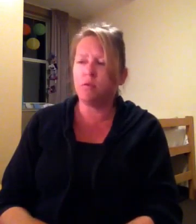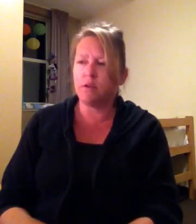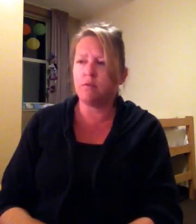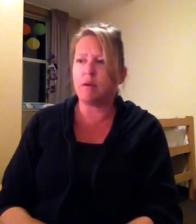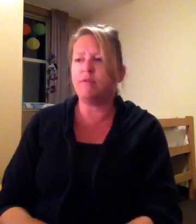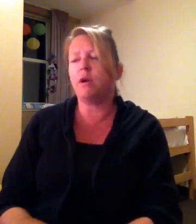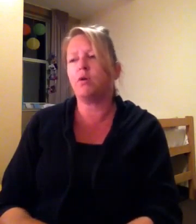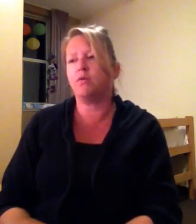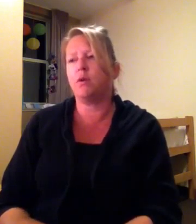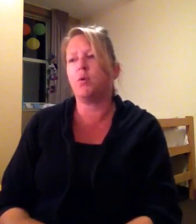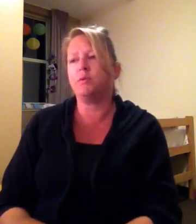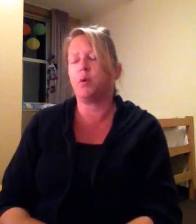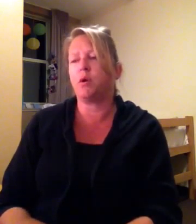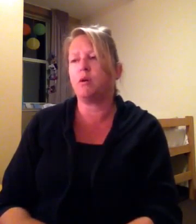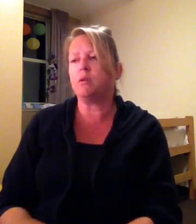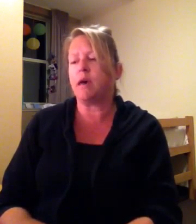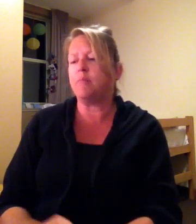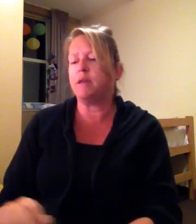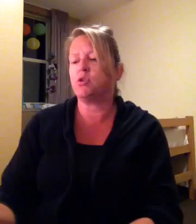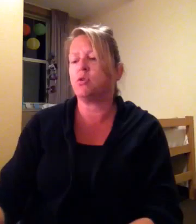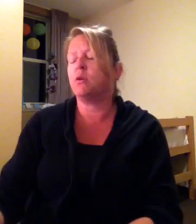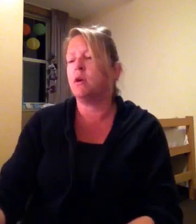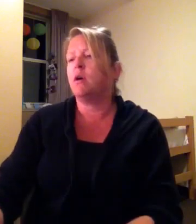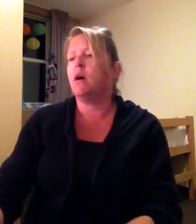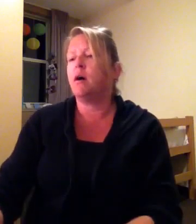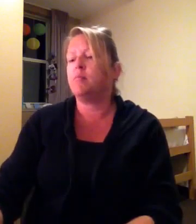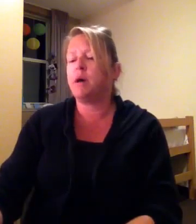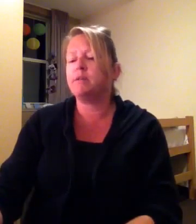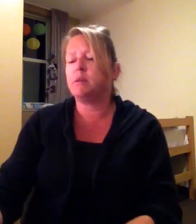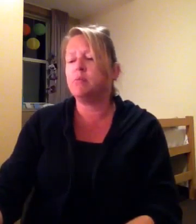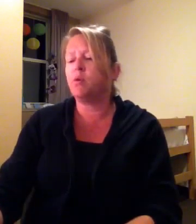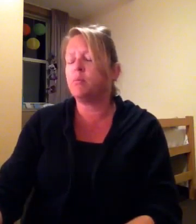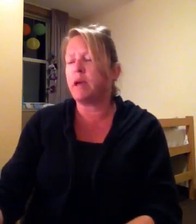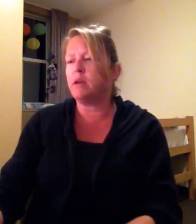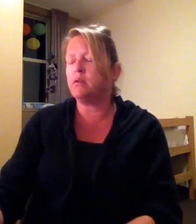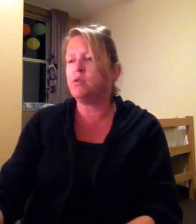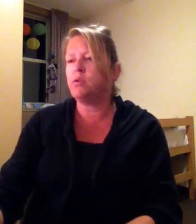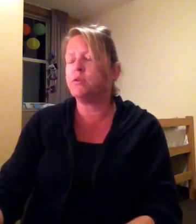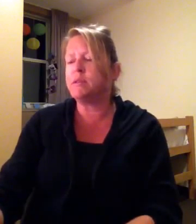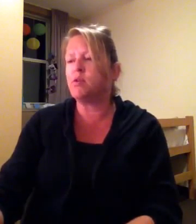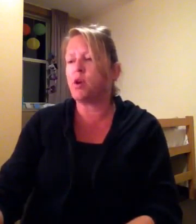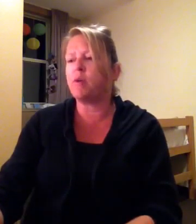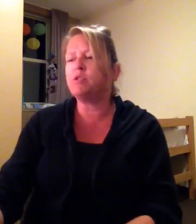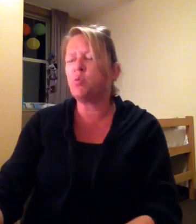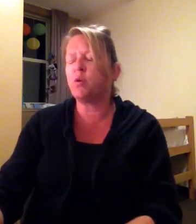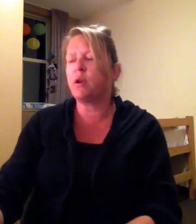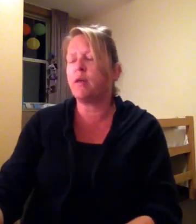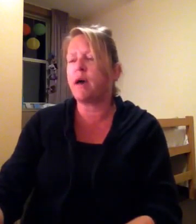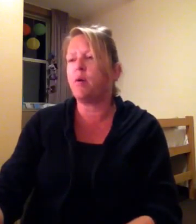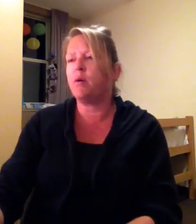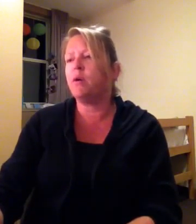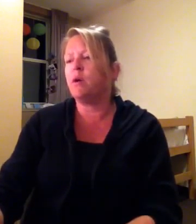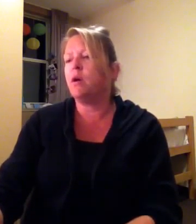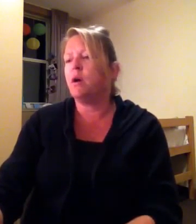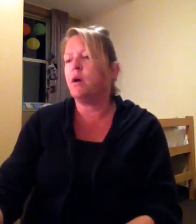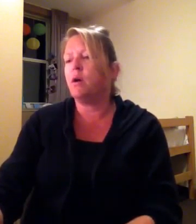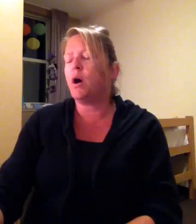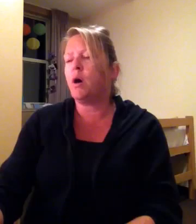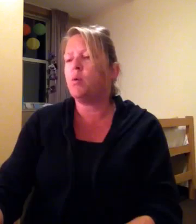into my photography coursework under that major, possibly more in my junior or senior year. I'm just wondering how that would